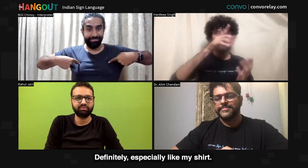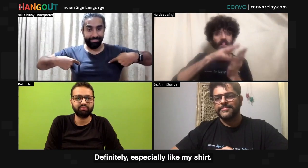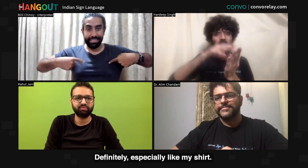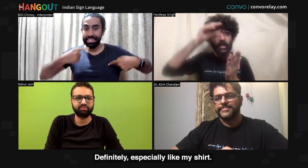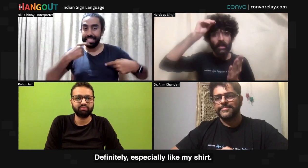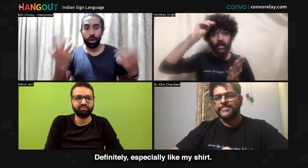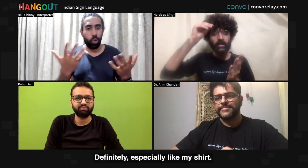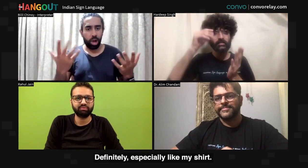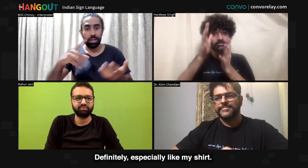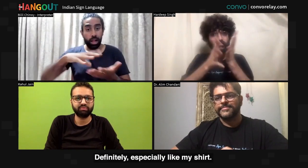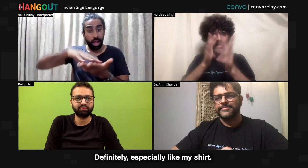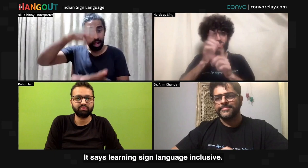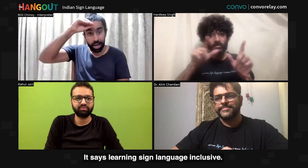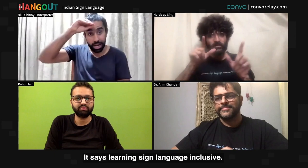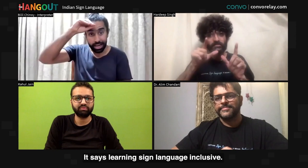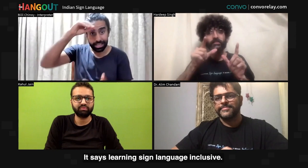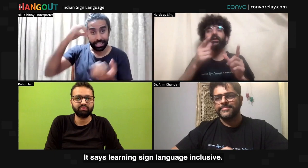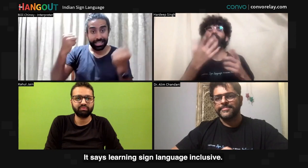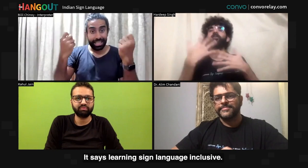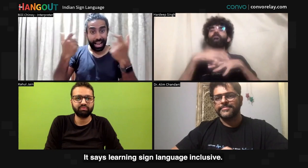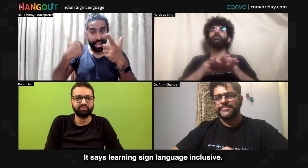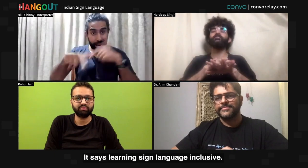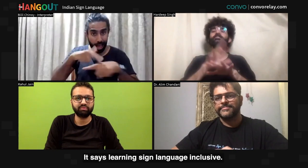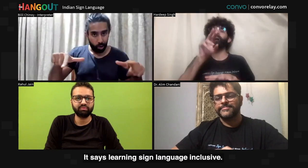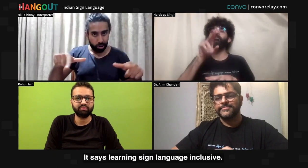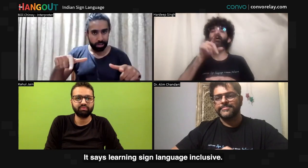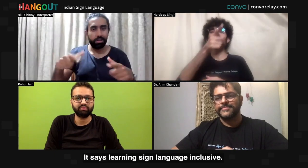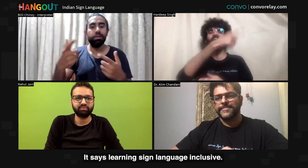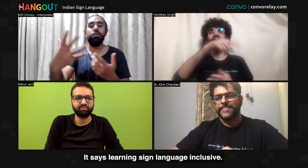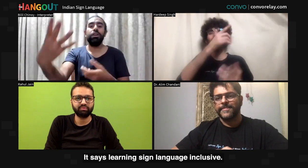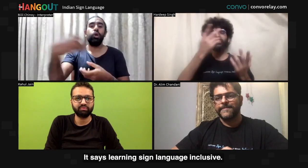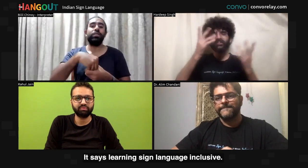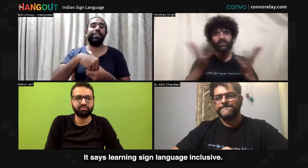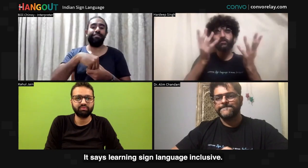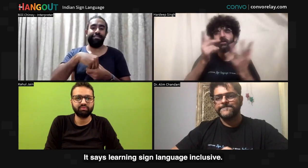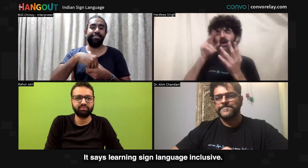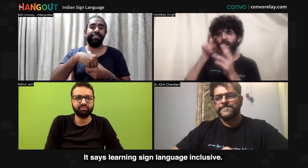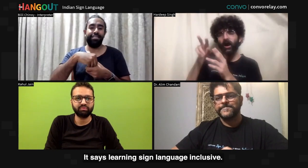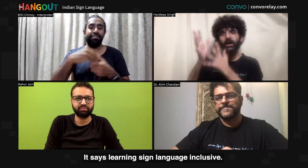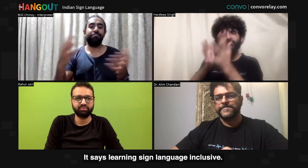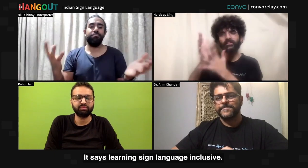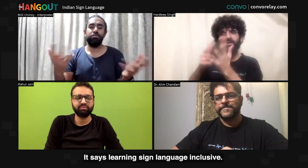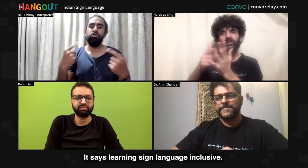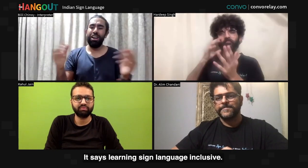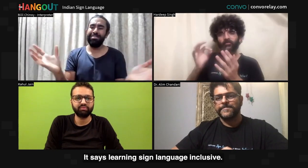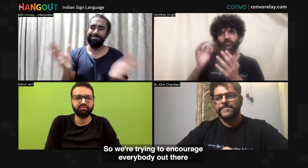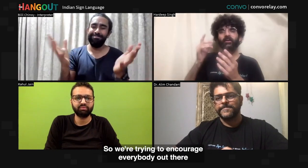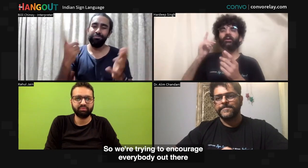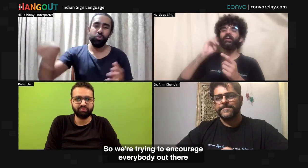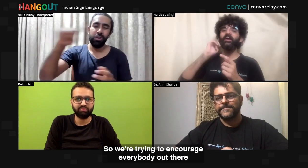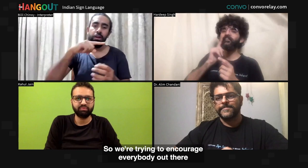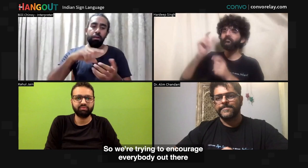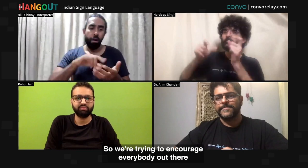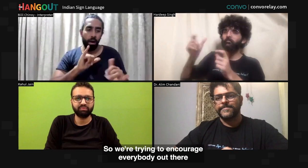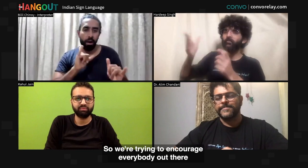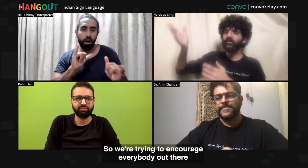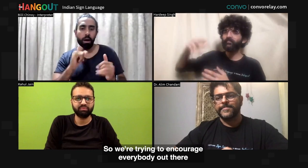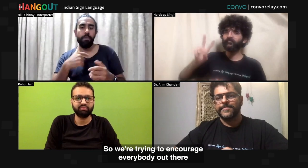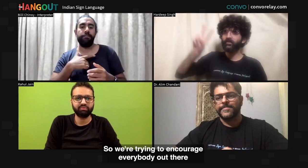especially like my shirt, it says learning sign language inclusive. So we're trying to encourage